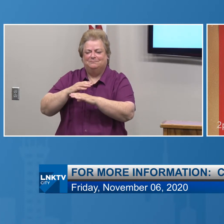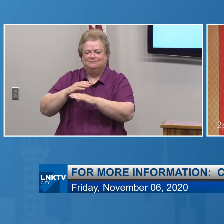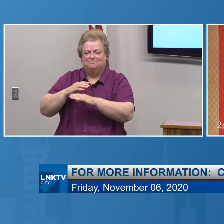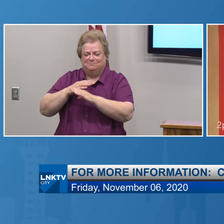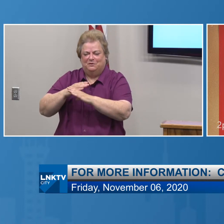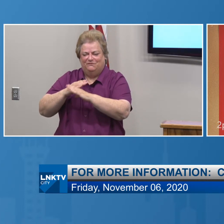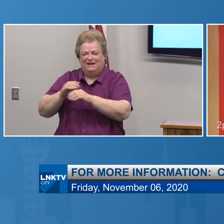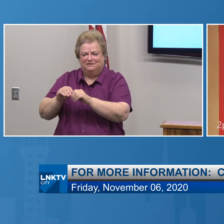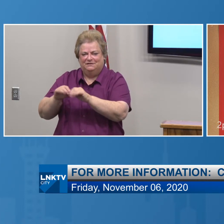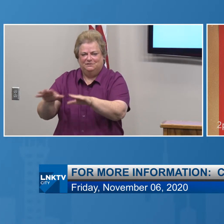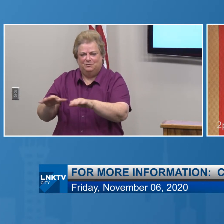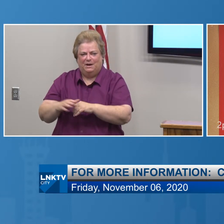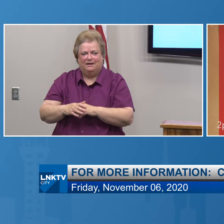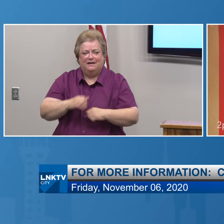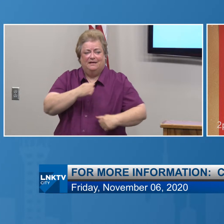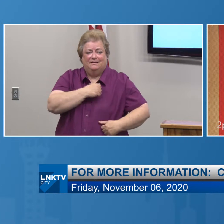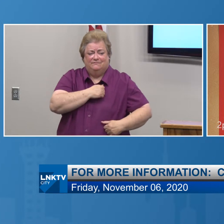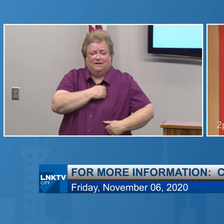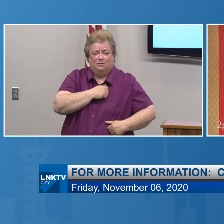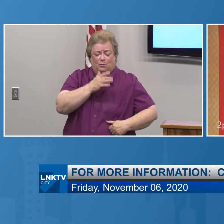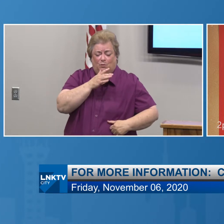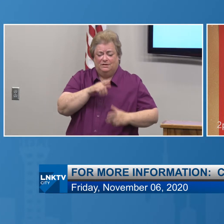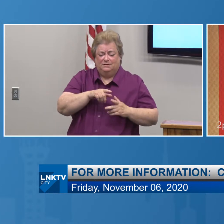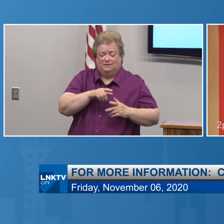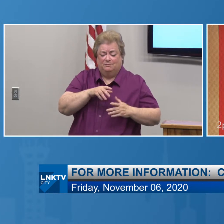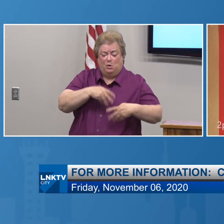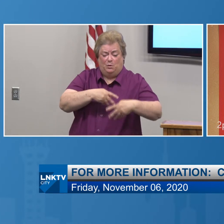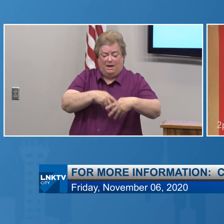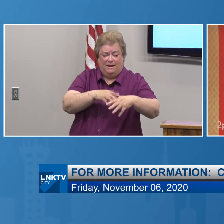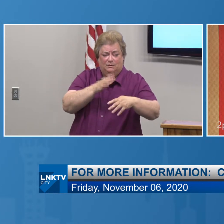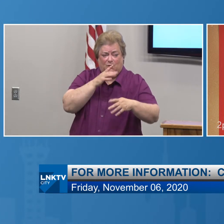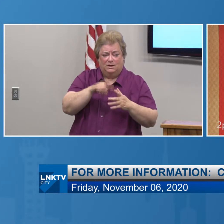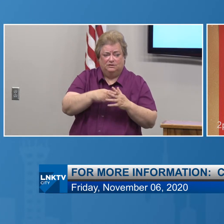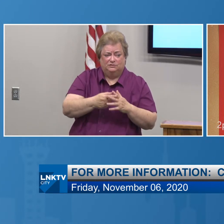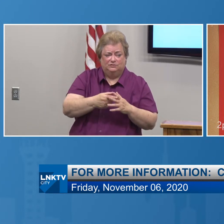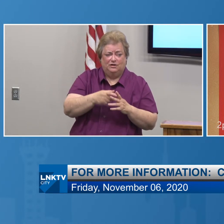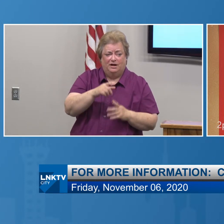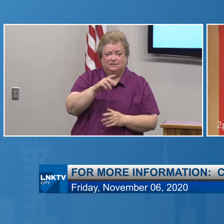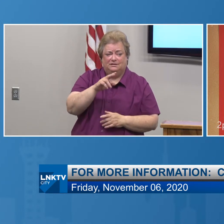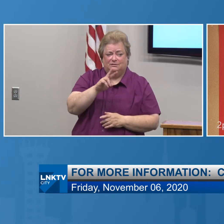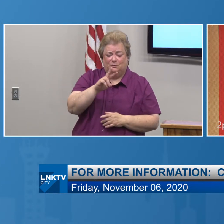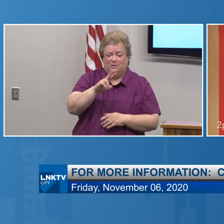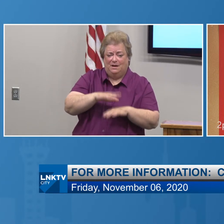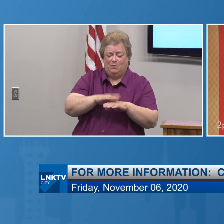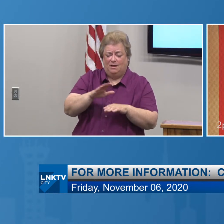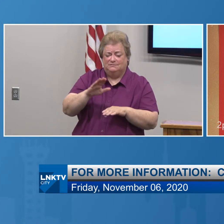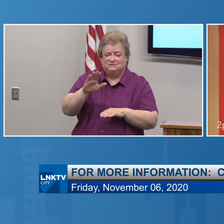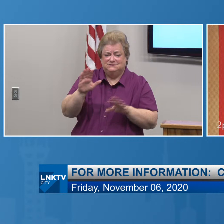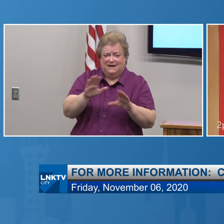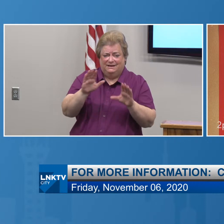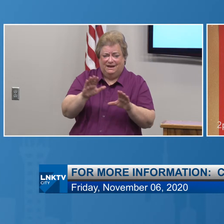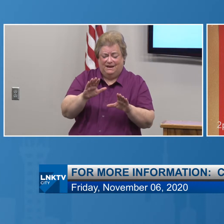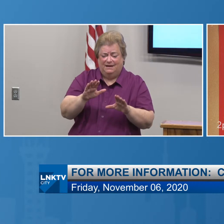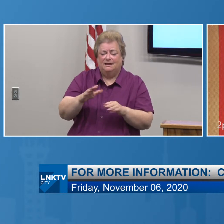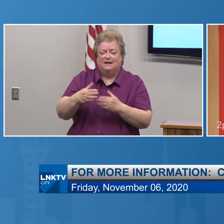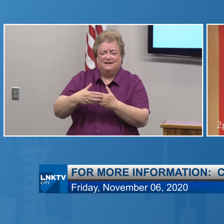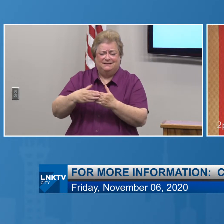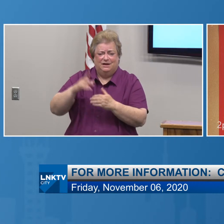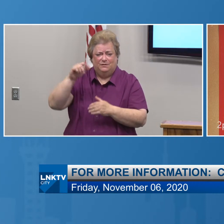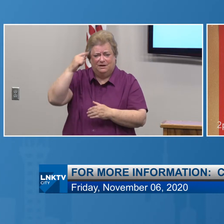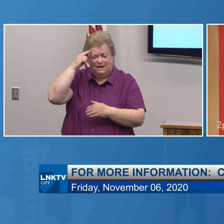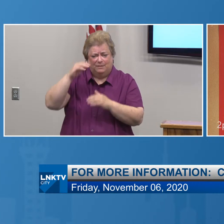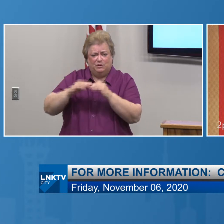Lincoln Veterans Parade is set to start at 2 p.m. Sunday in the area near the state capitol, and the organizers have adapted. They've decided